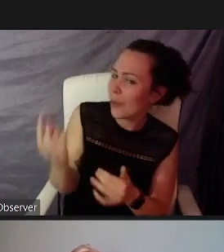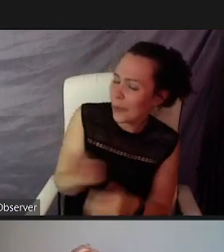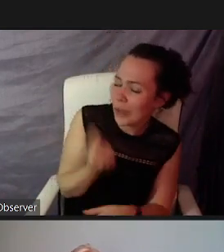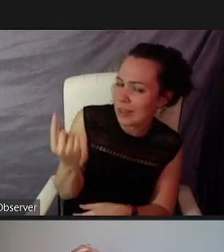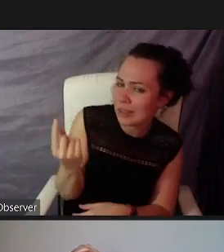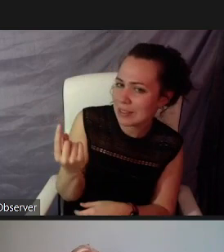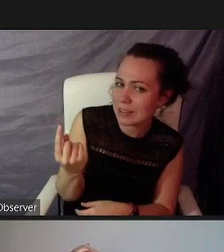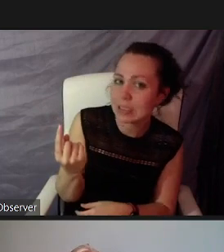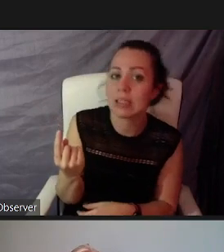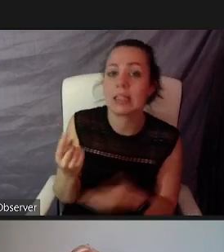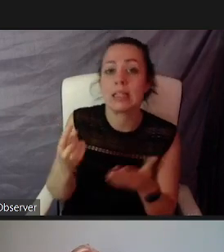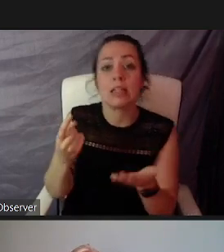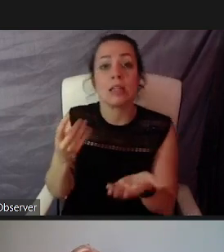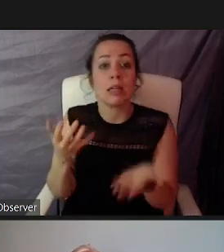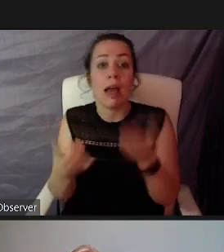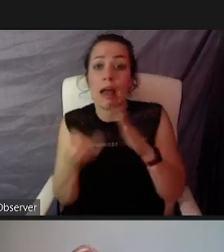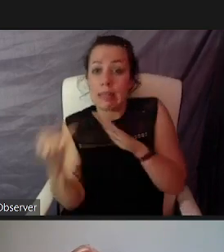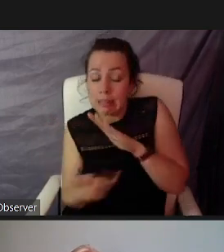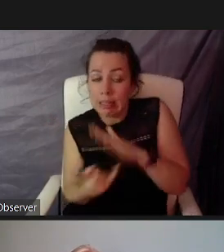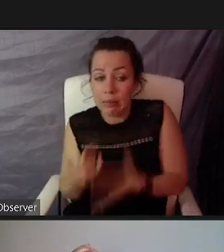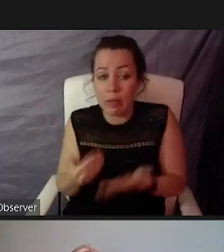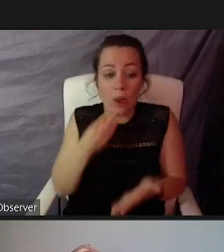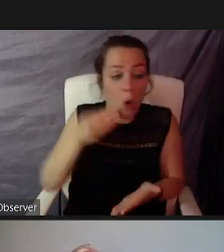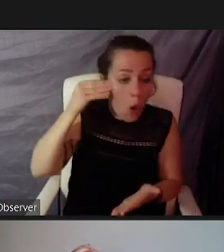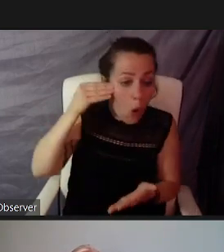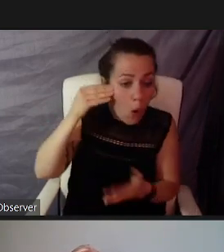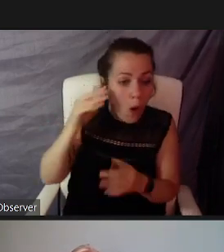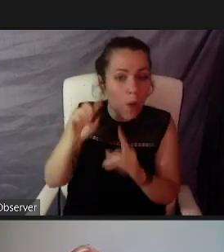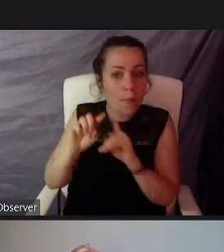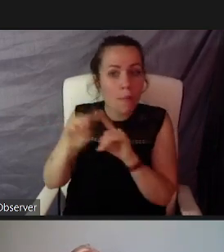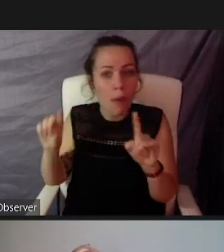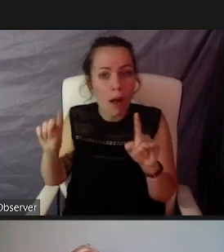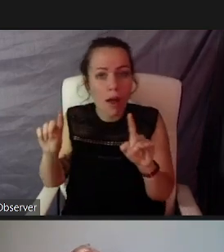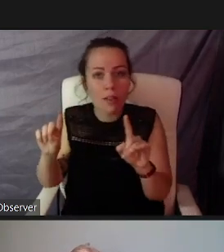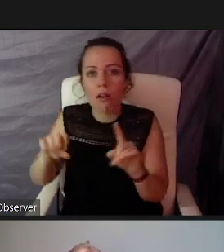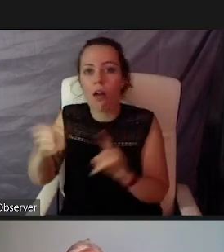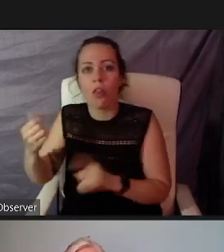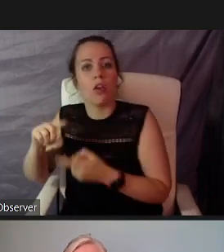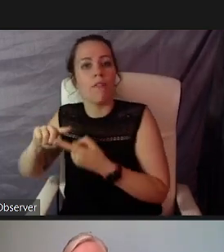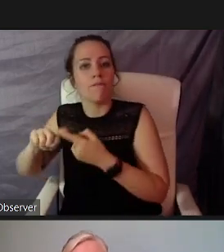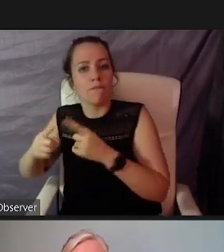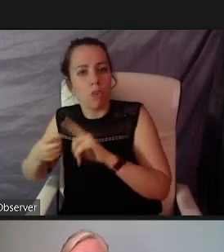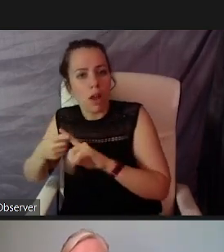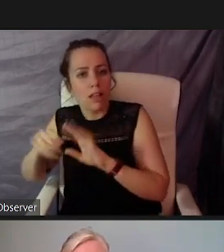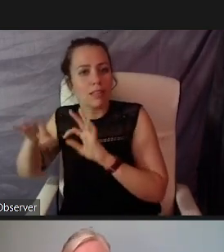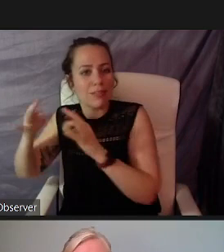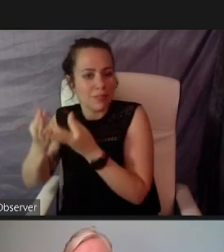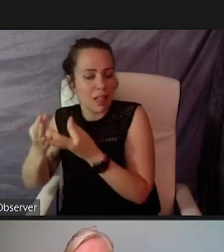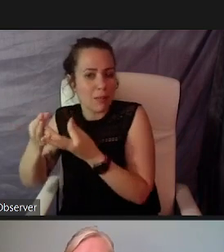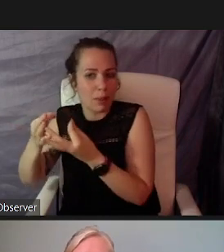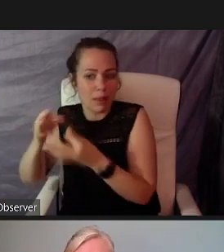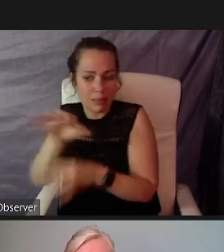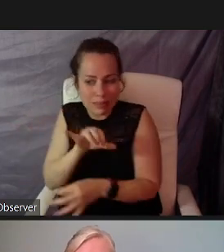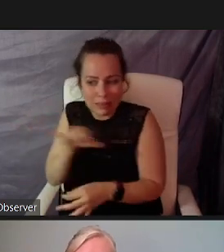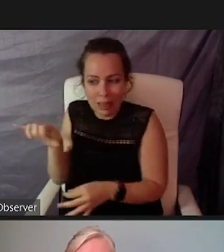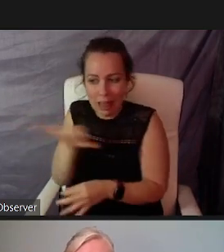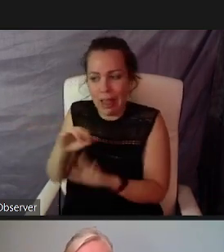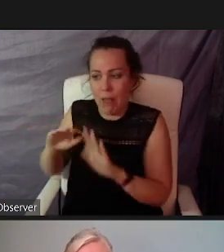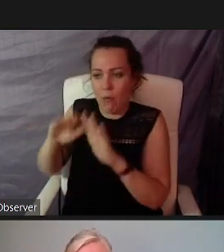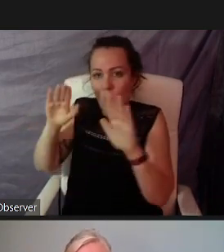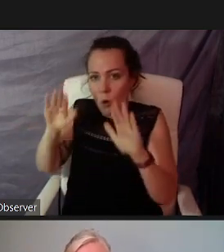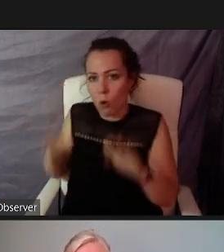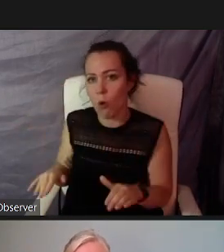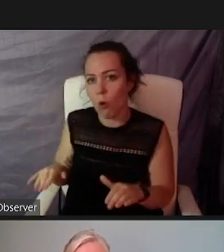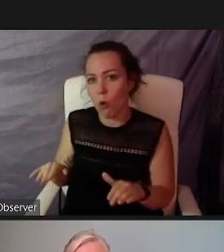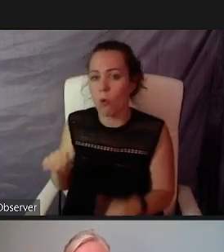you're self-isolating at home, but you've still got other family members or friends in the house, or that you're in quarantine and that there are other